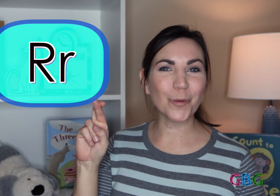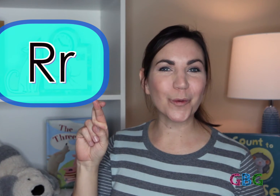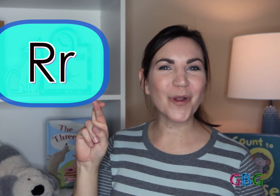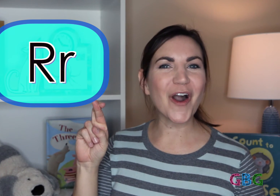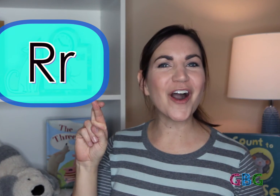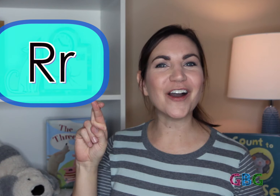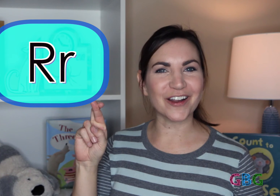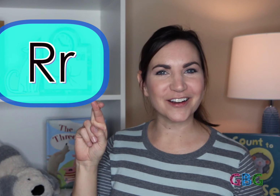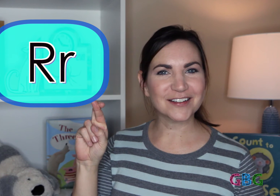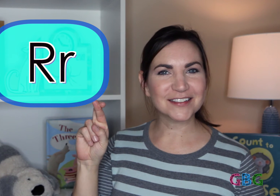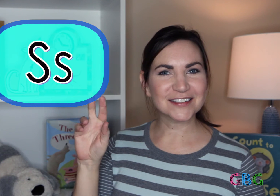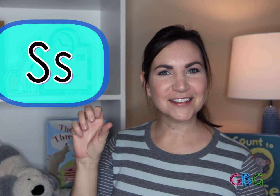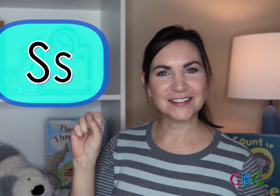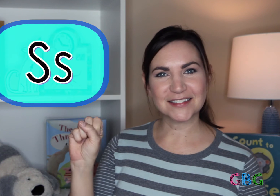R,